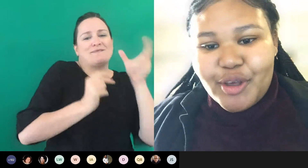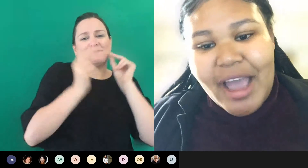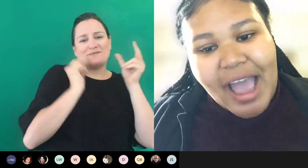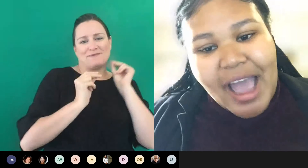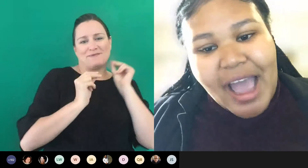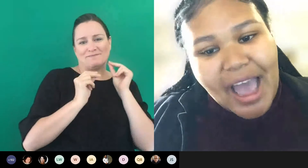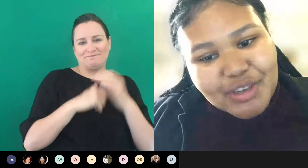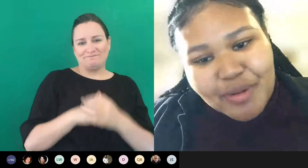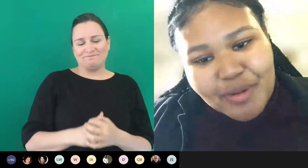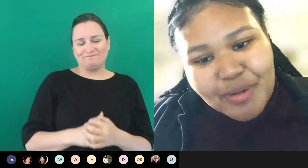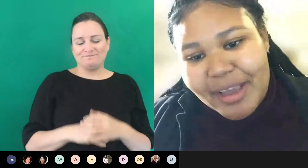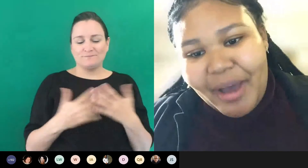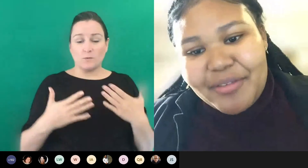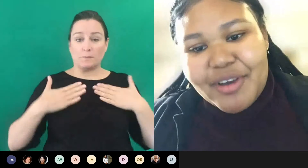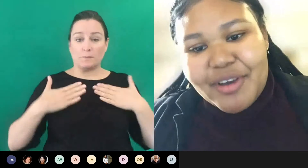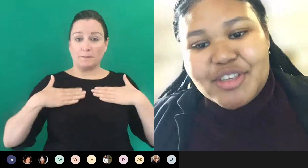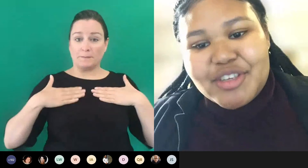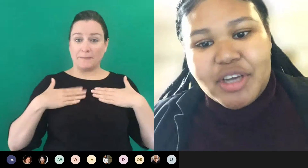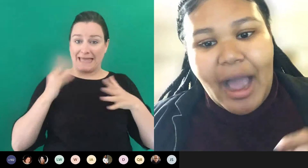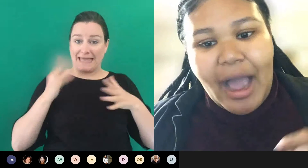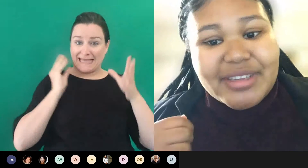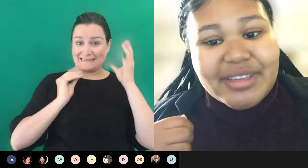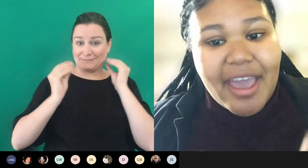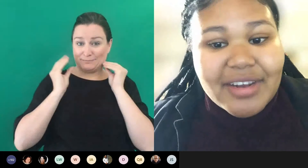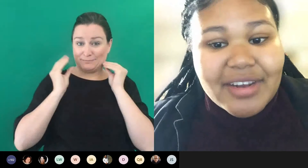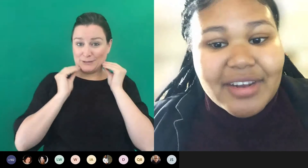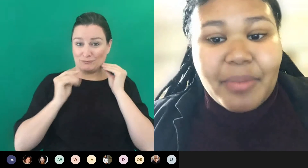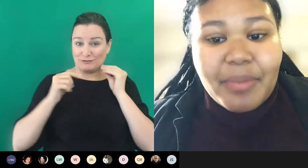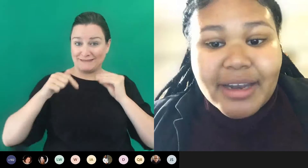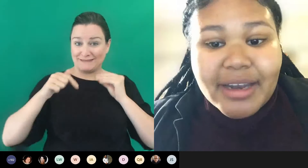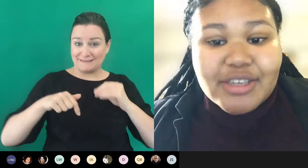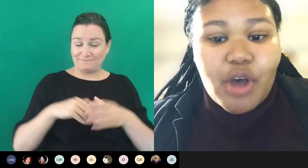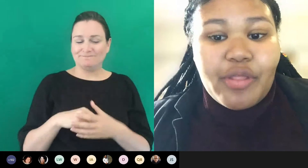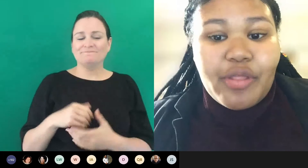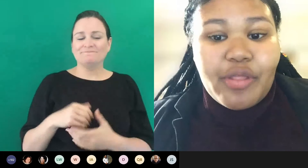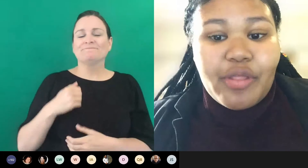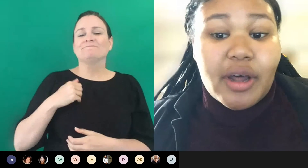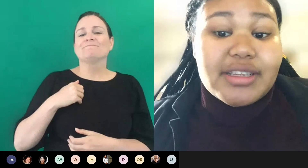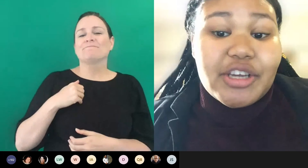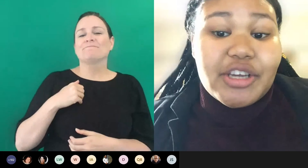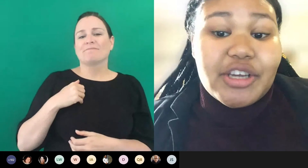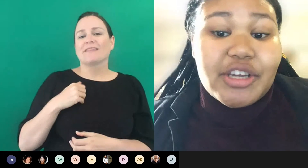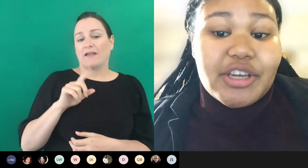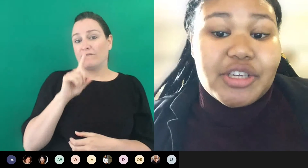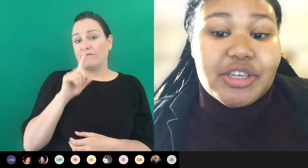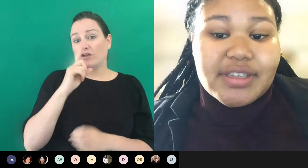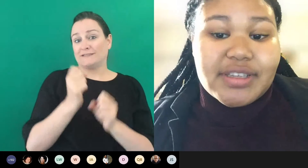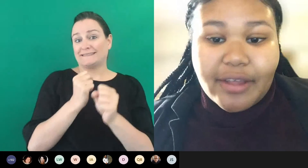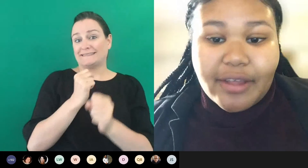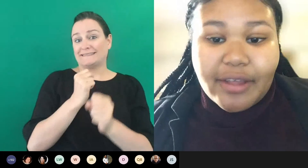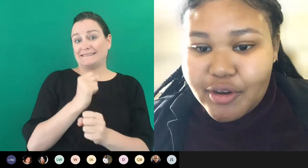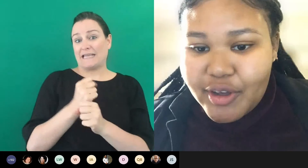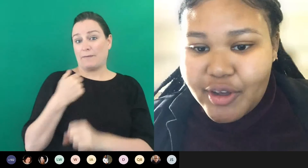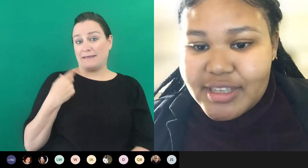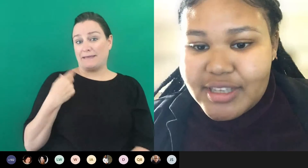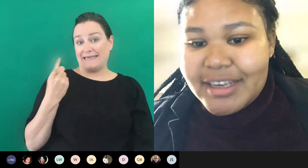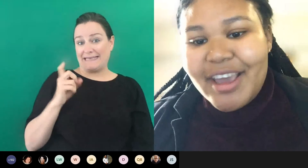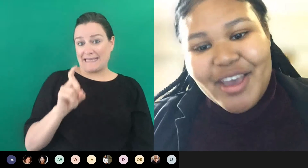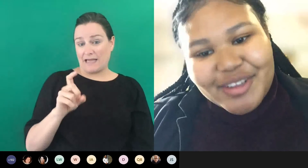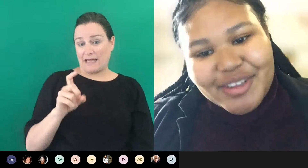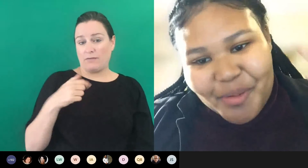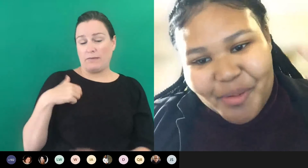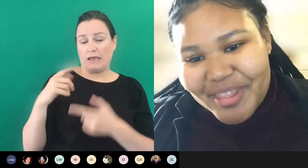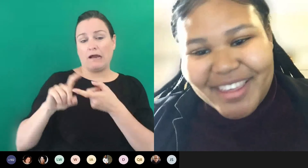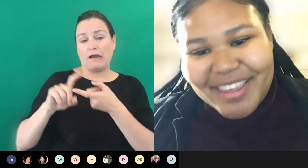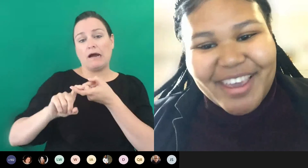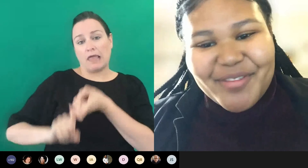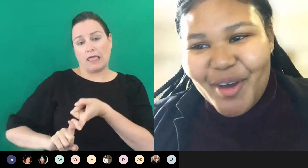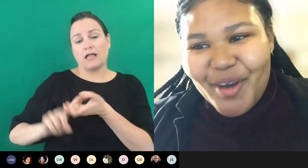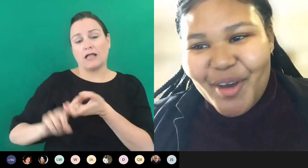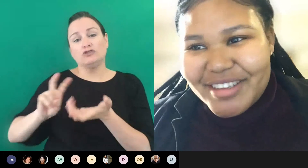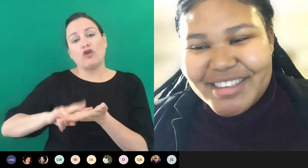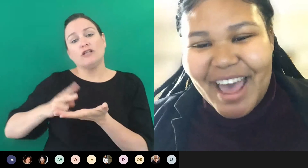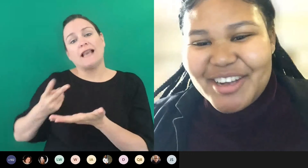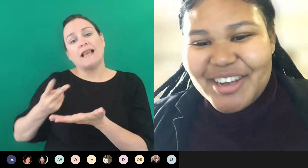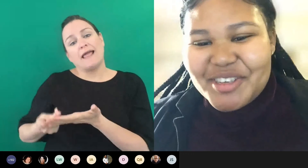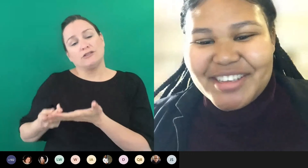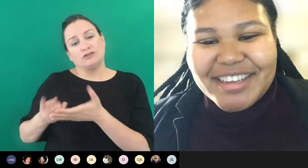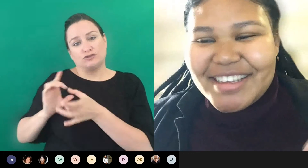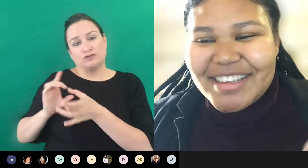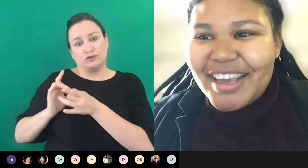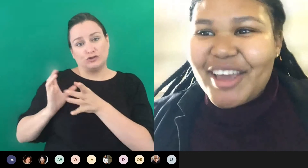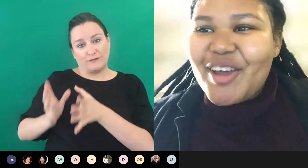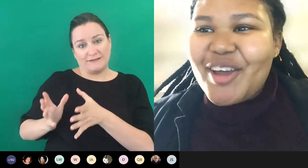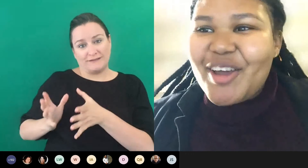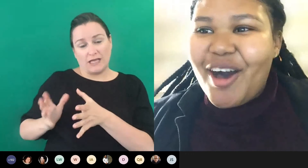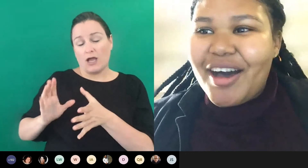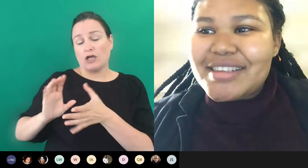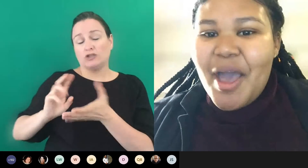whole. So during my first year, I was heavily dependent on the translation services at the university, so with the earphones